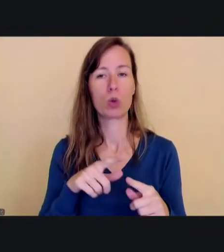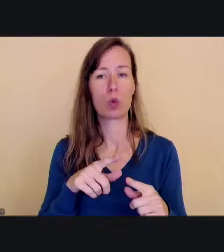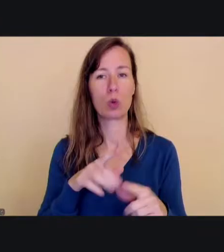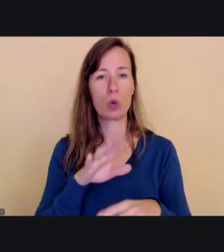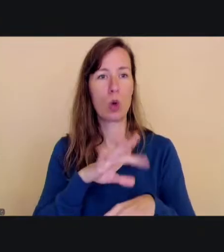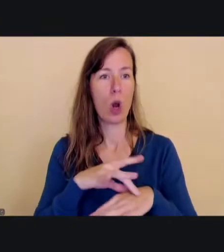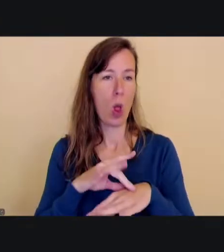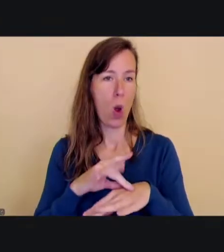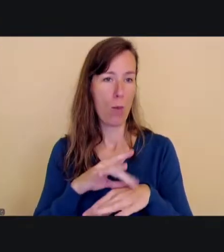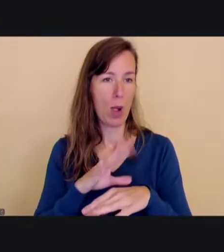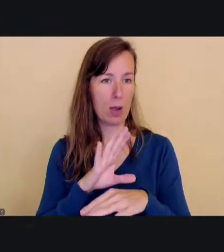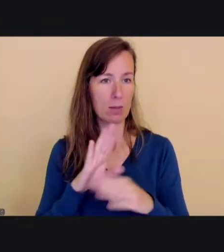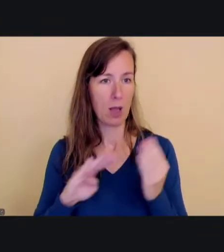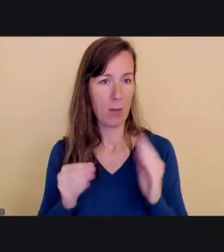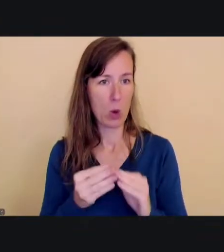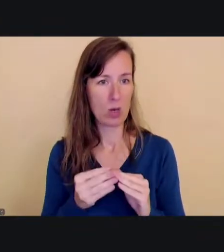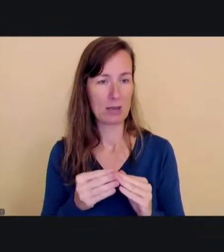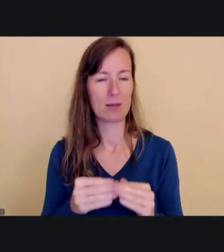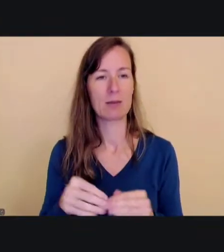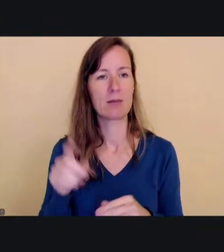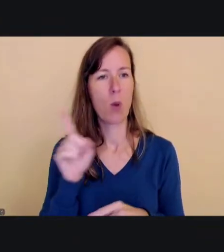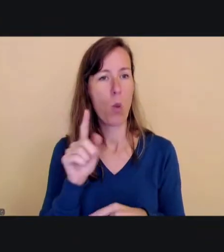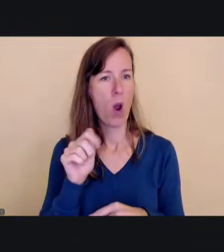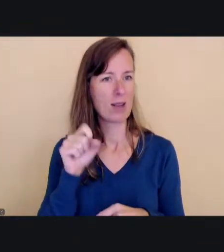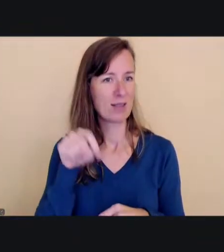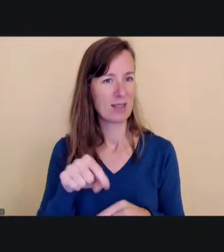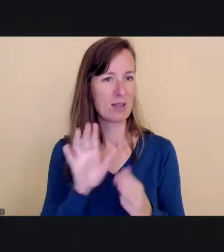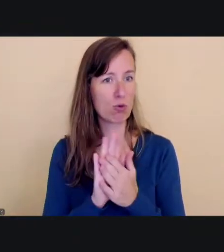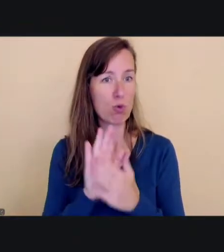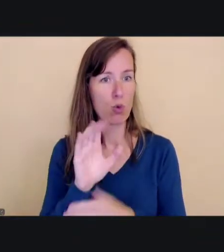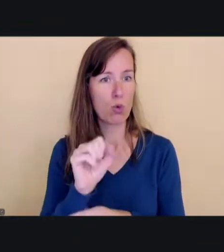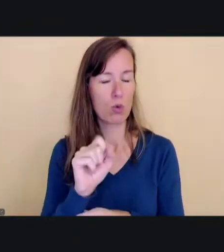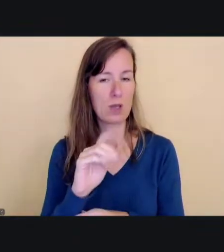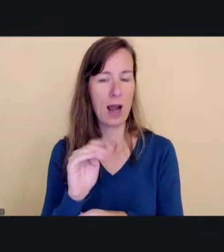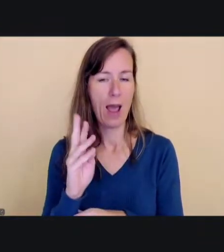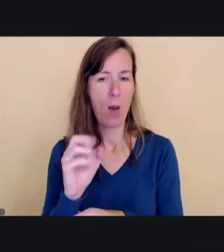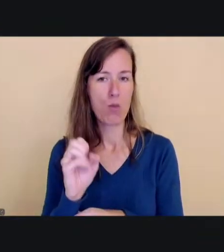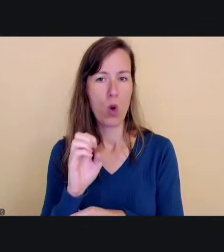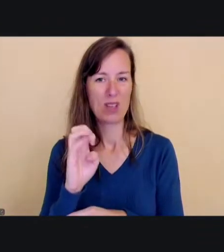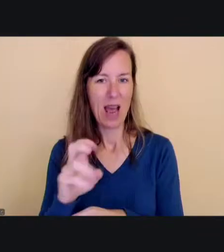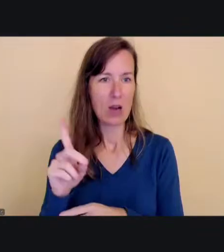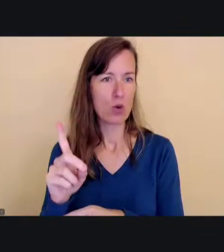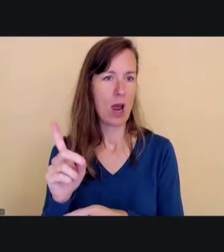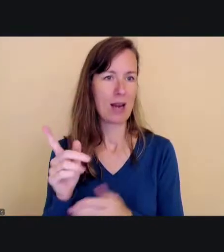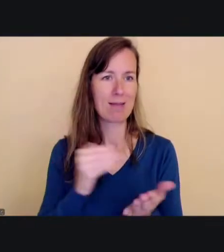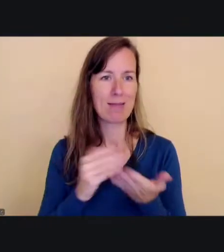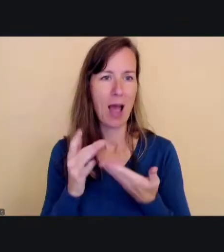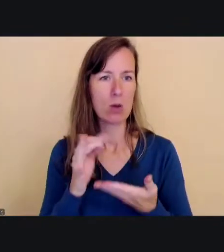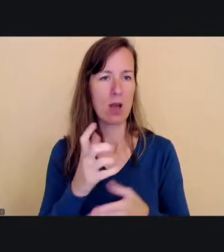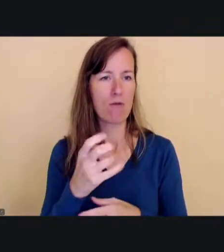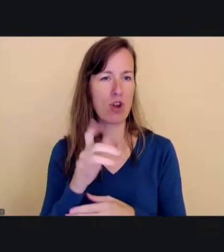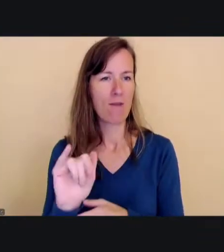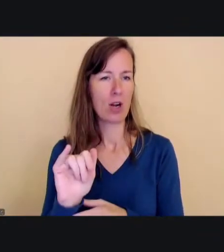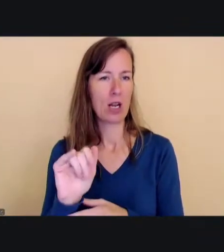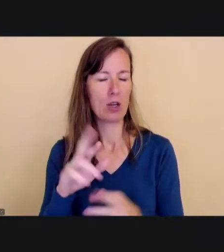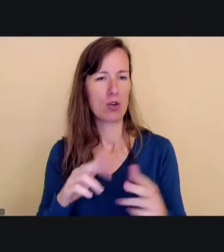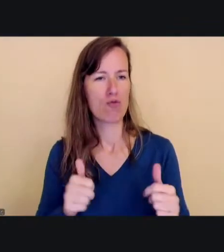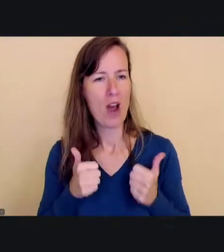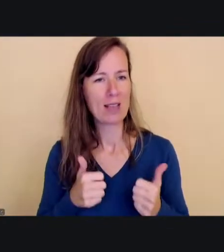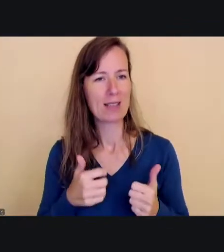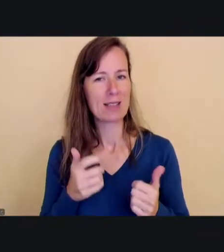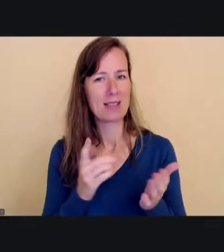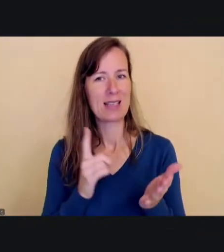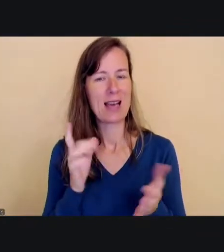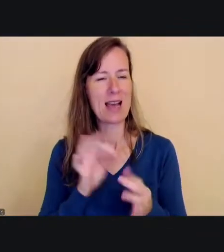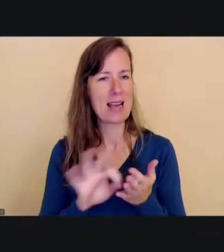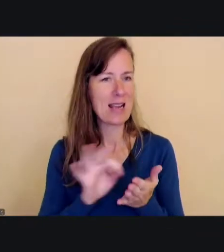School has educated thousands of Cheverly residents and can count hundreds of alumni among its current population, as well